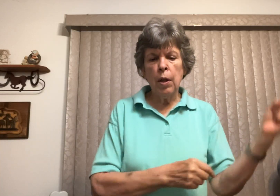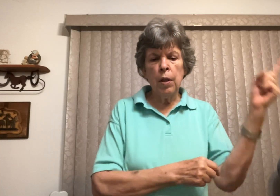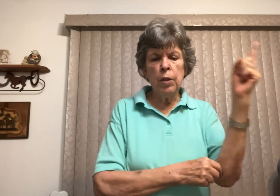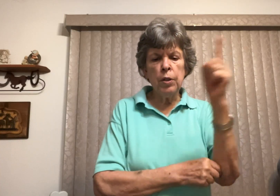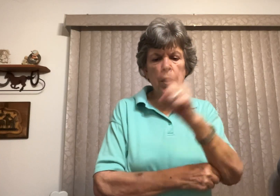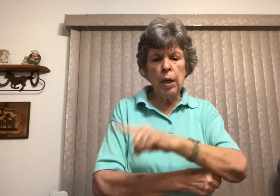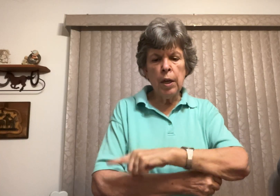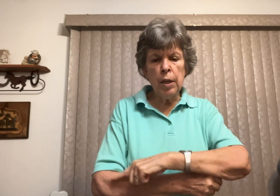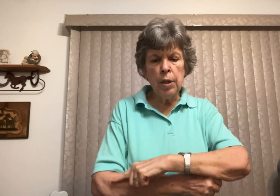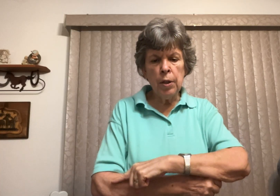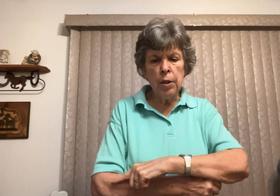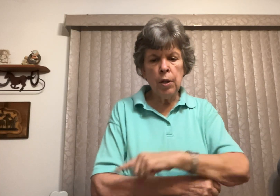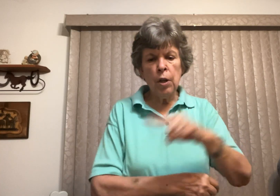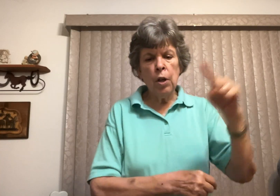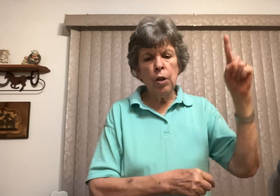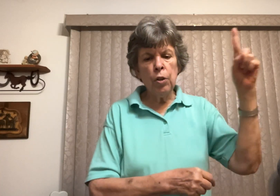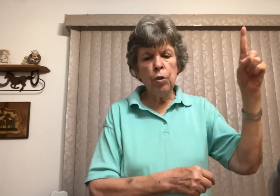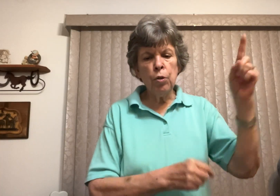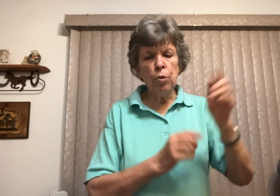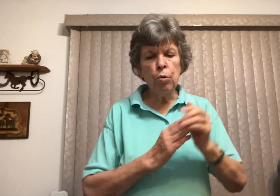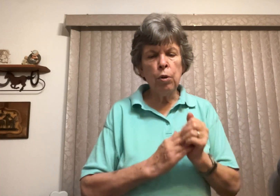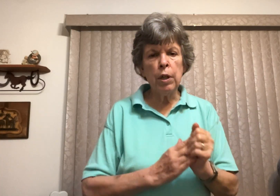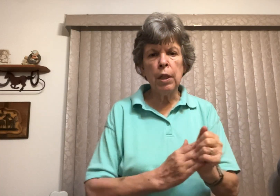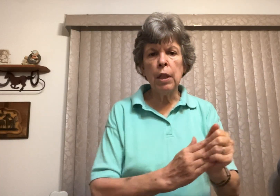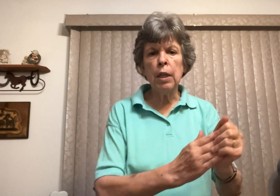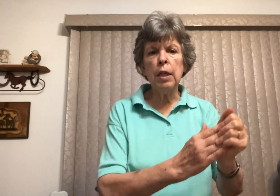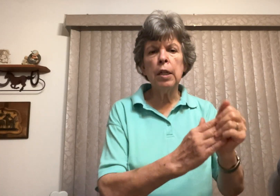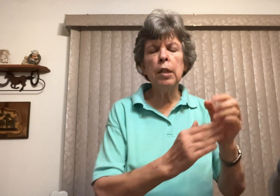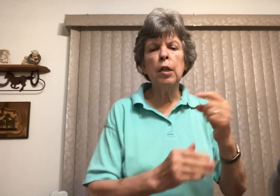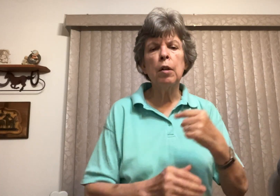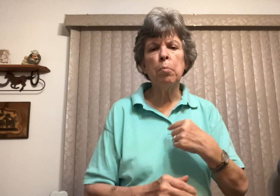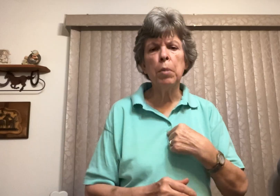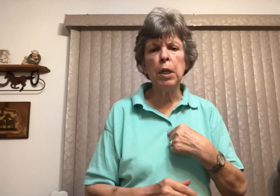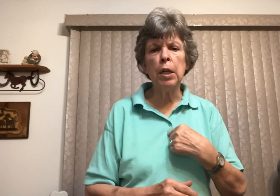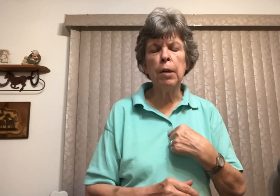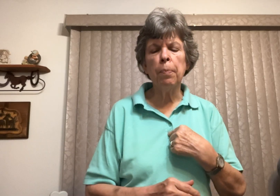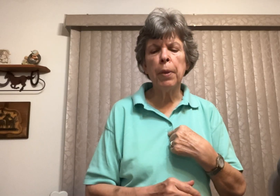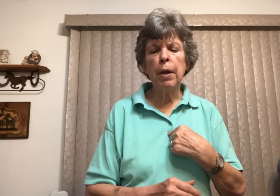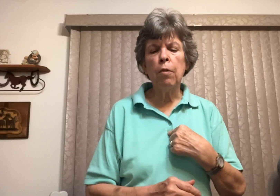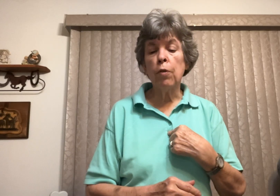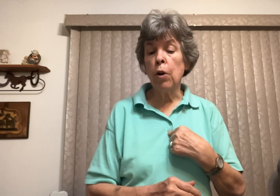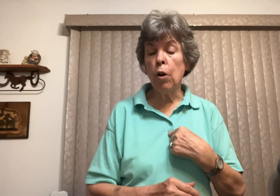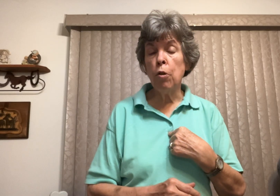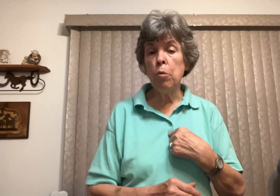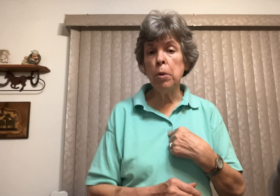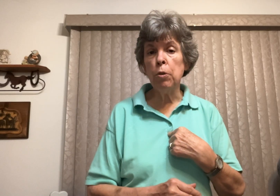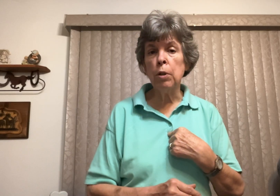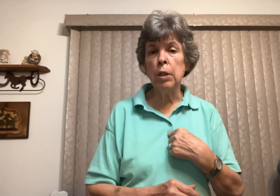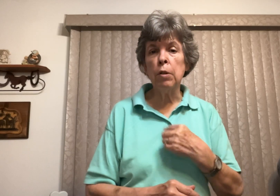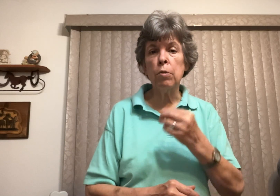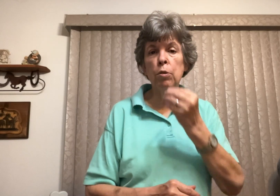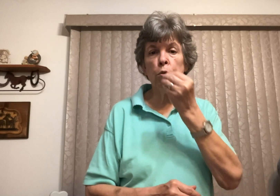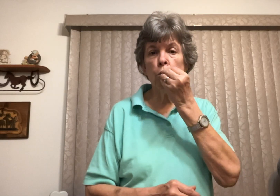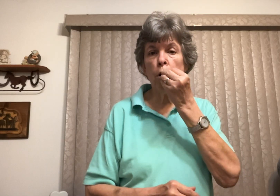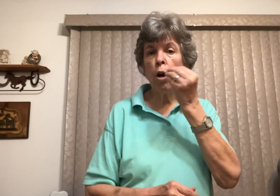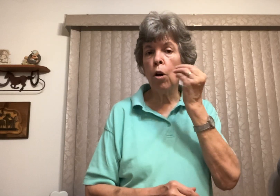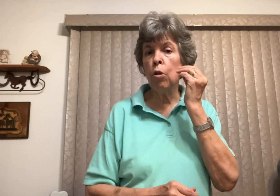the day you lead me. For home, you can either do home